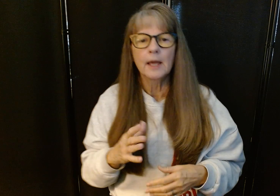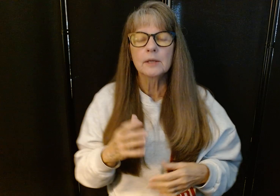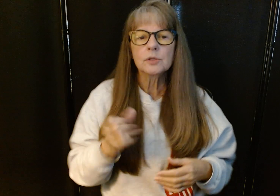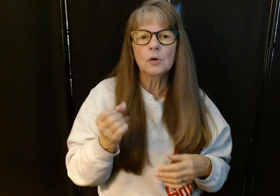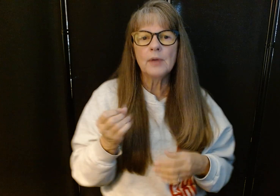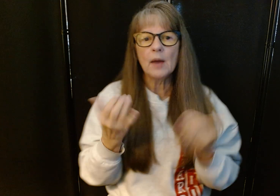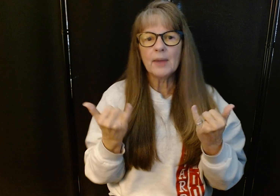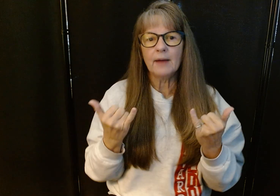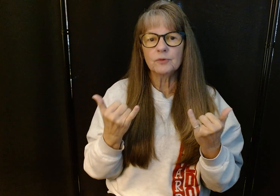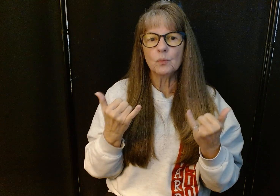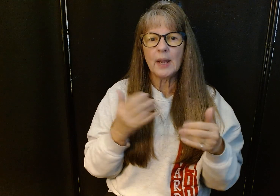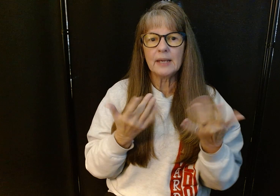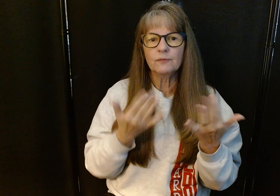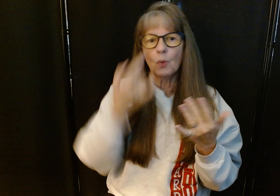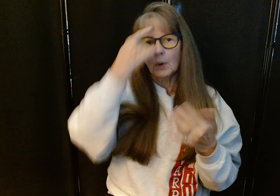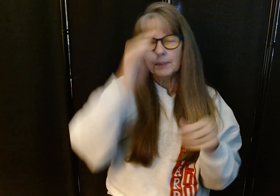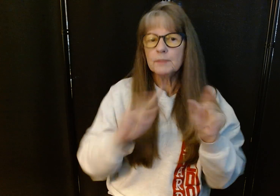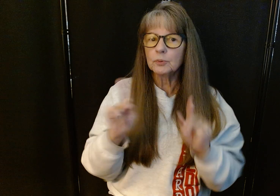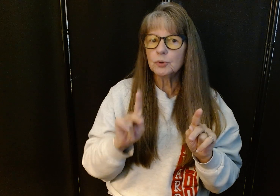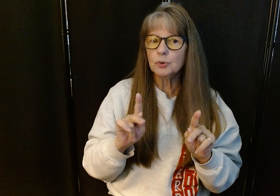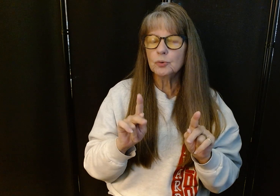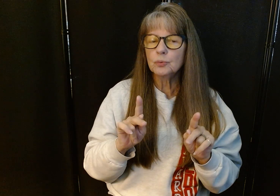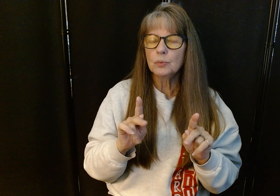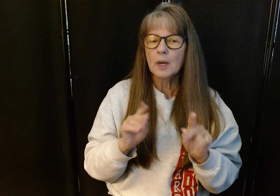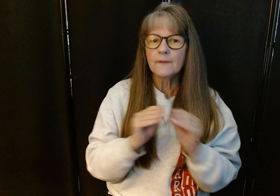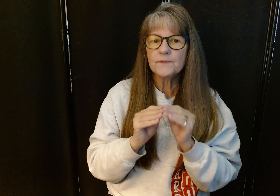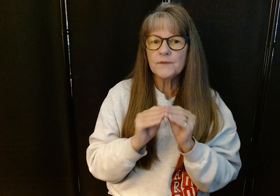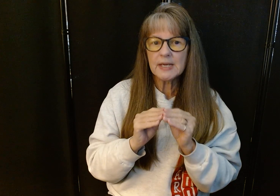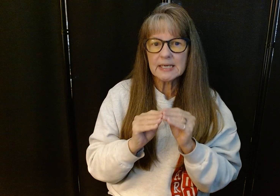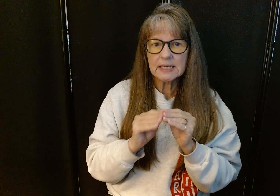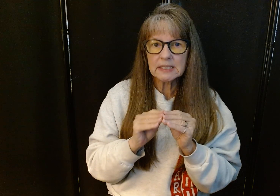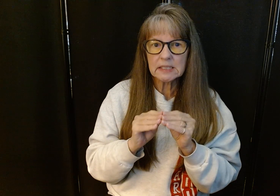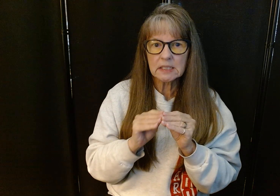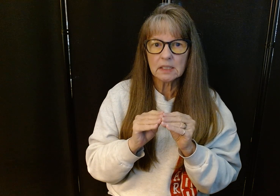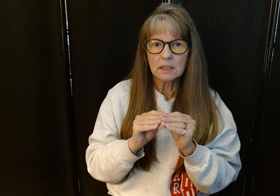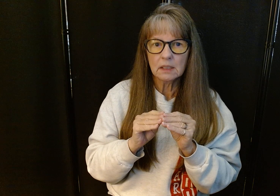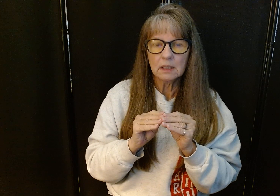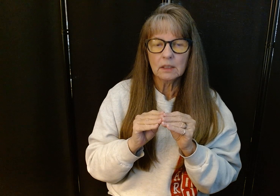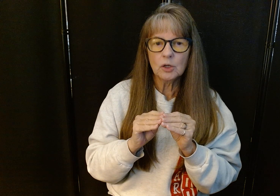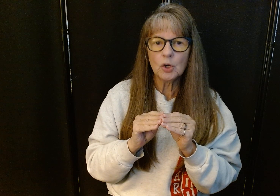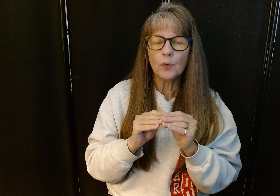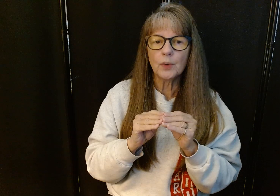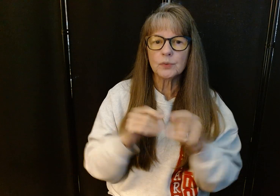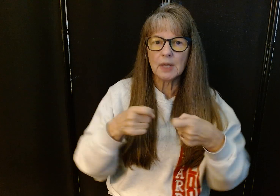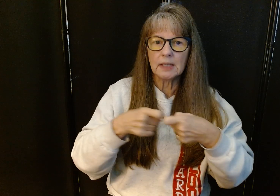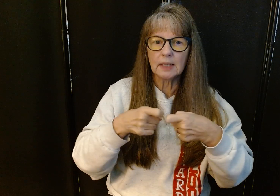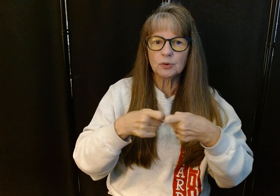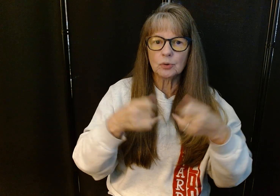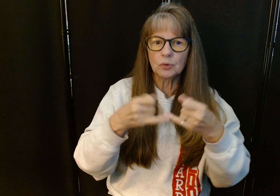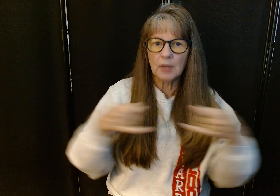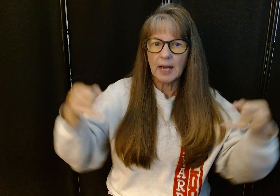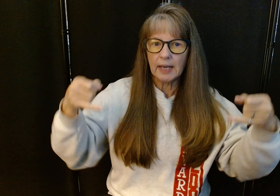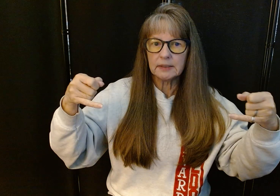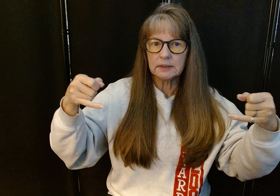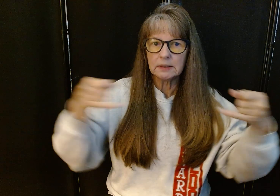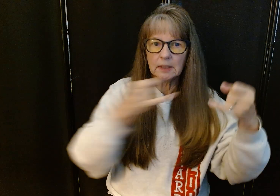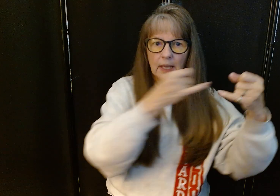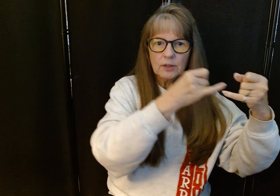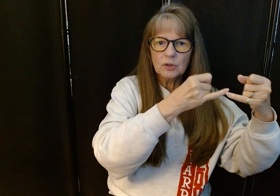So now we have to wait for people to fix, those electrical lines. And I